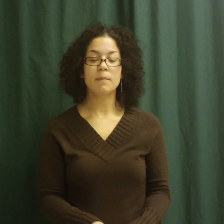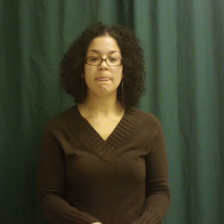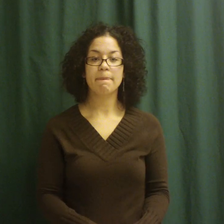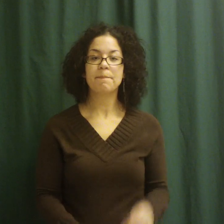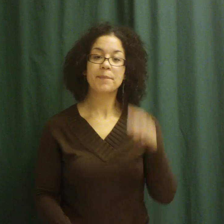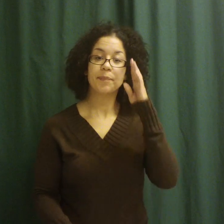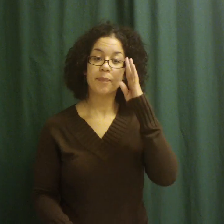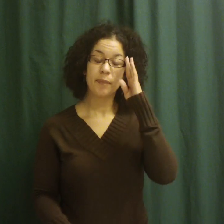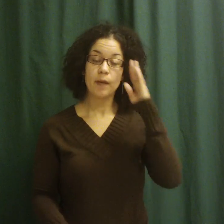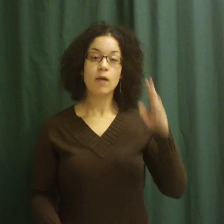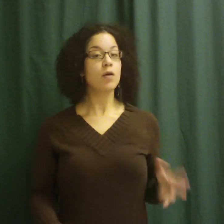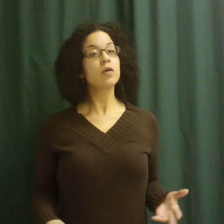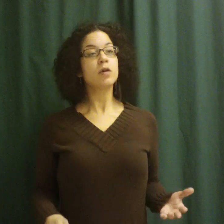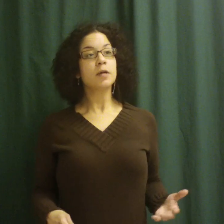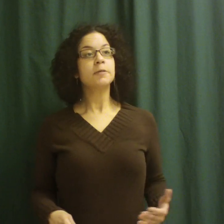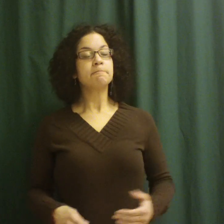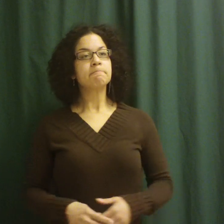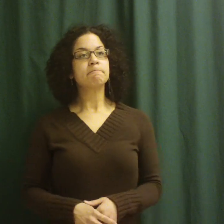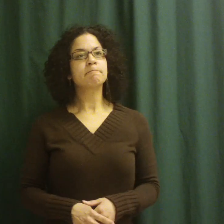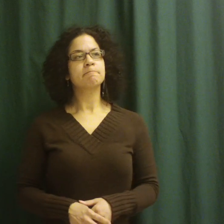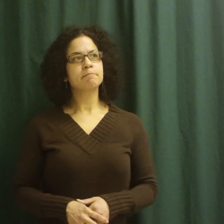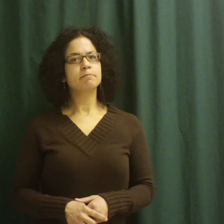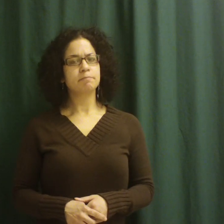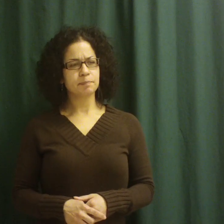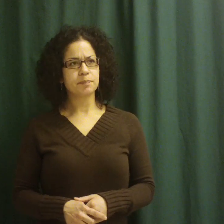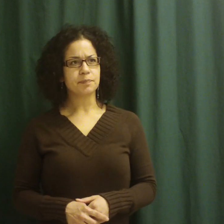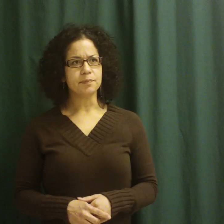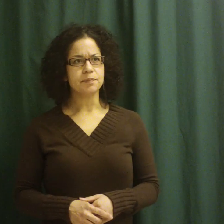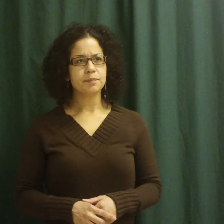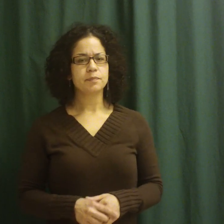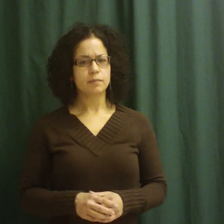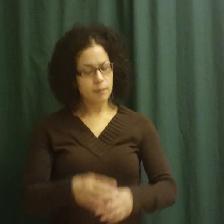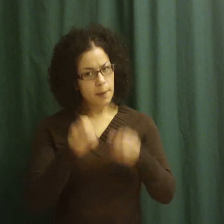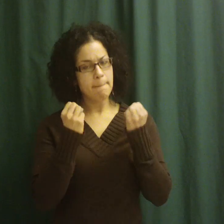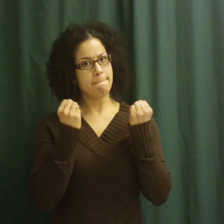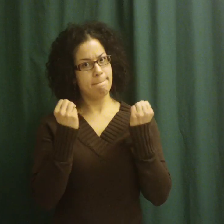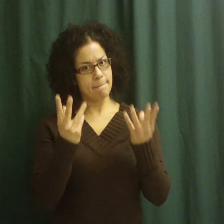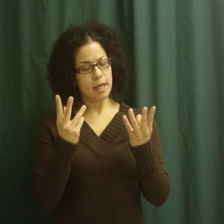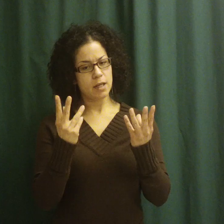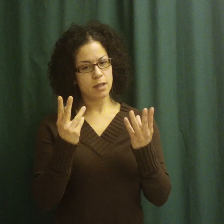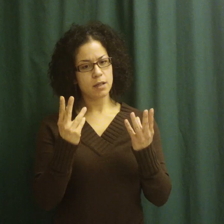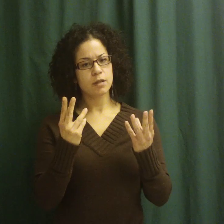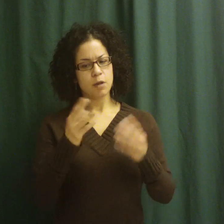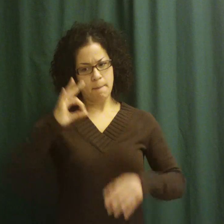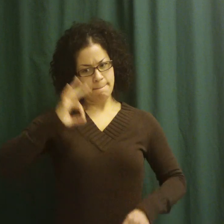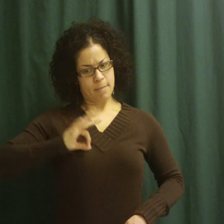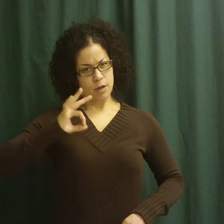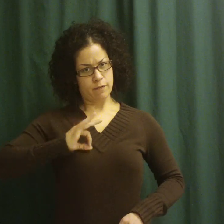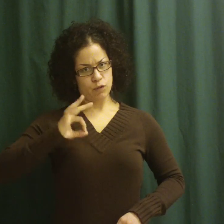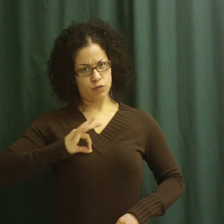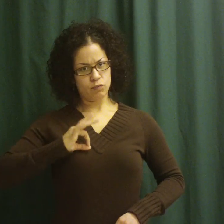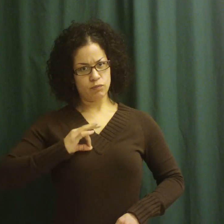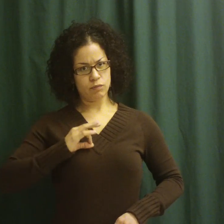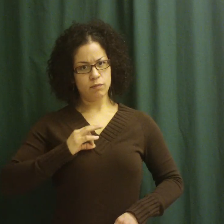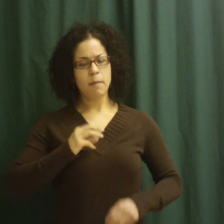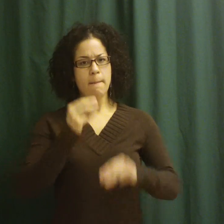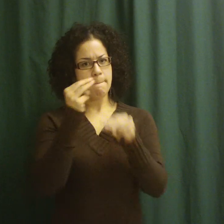It is possible to discover many useful mathematical ideas